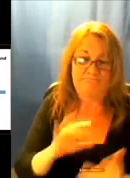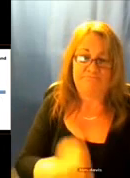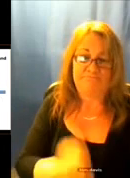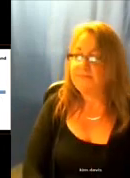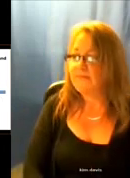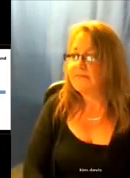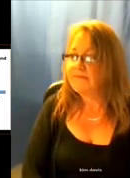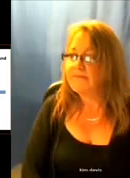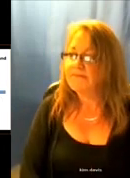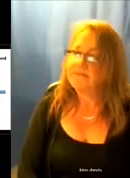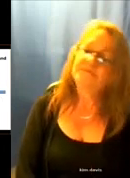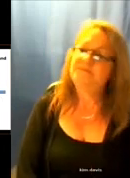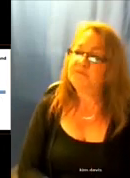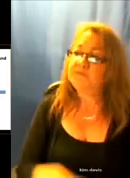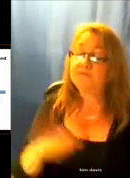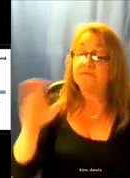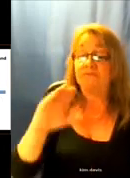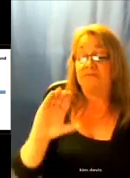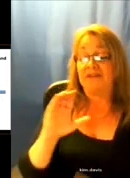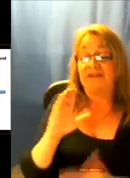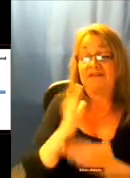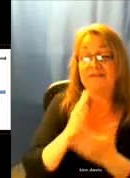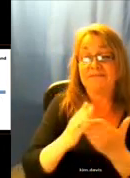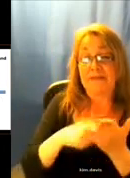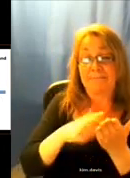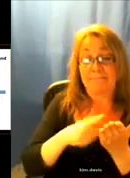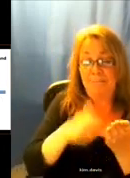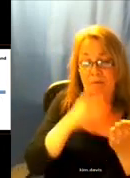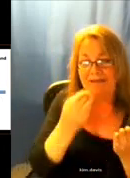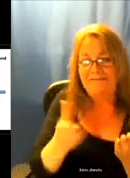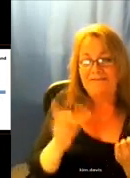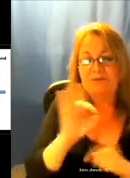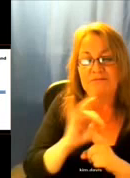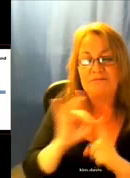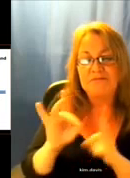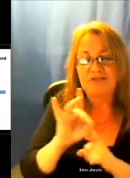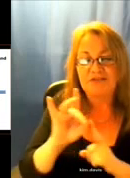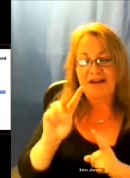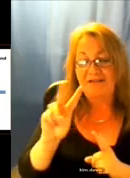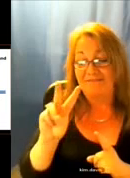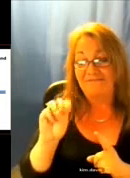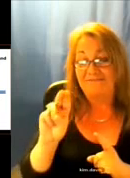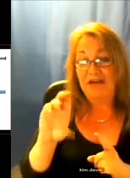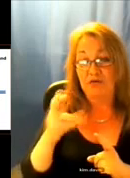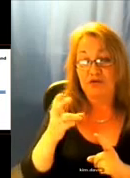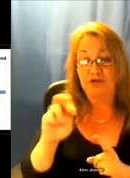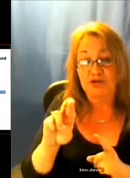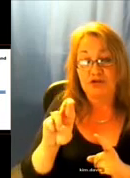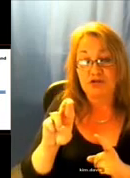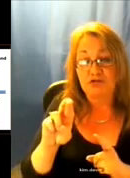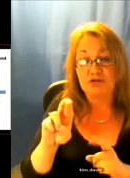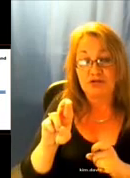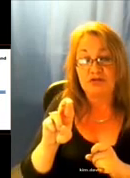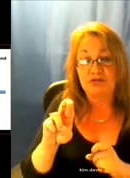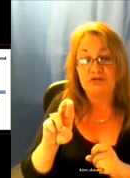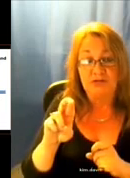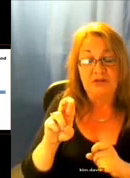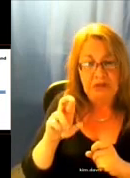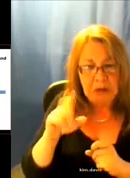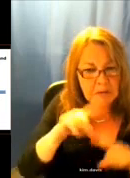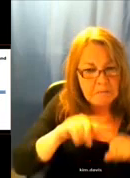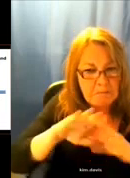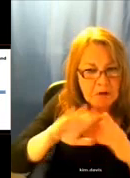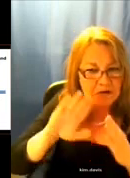Feeling that you have the same services as those that are hearing. Sometimes with Section 8, they